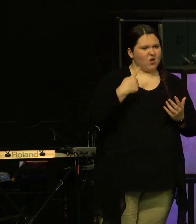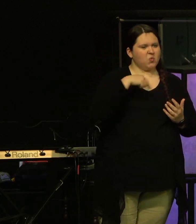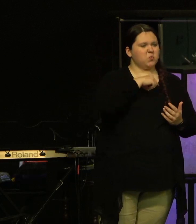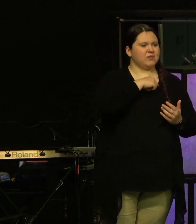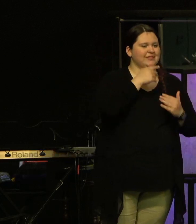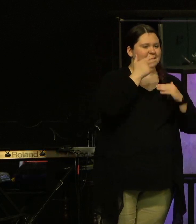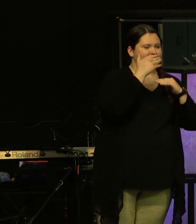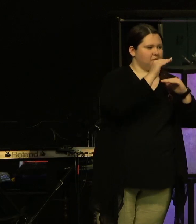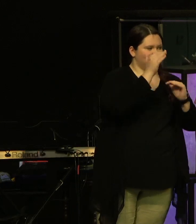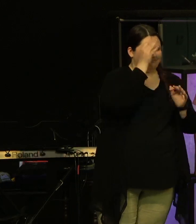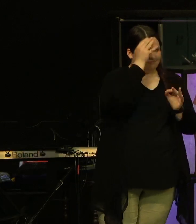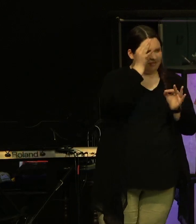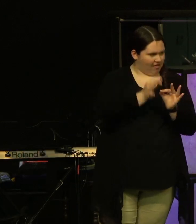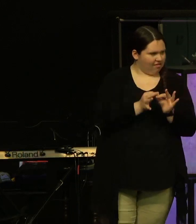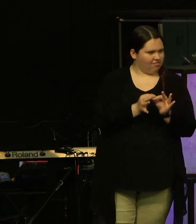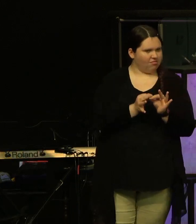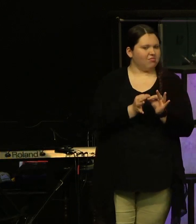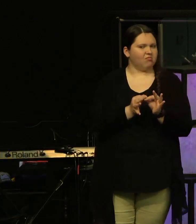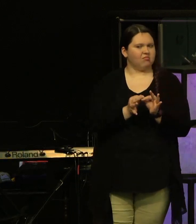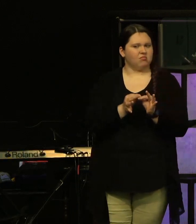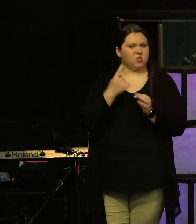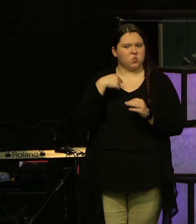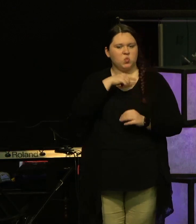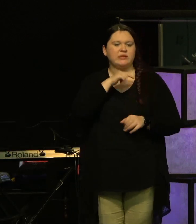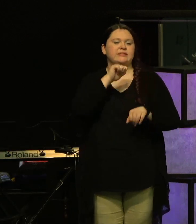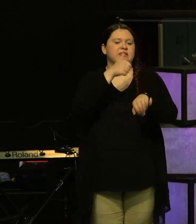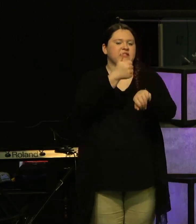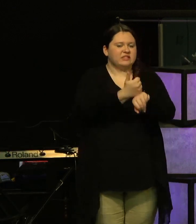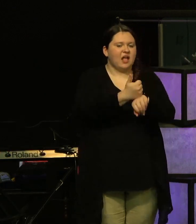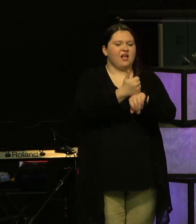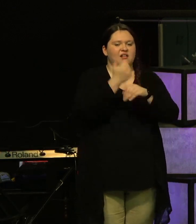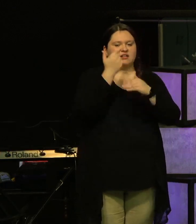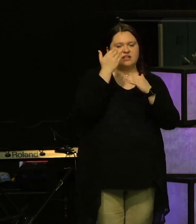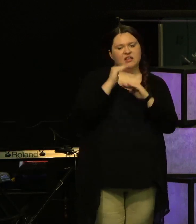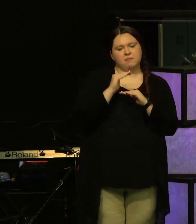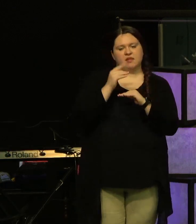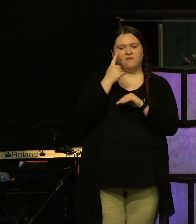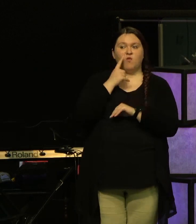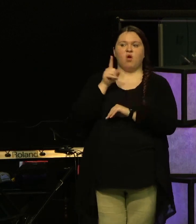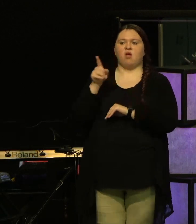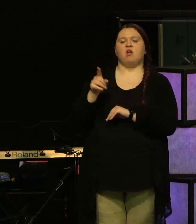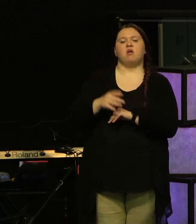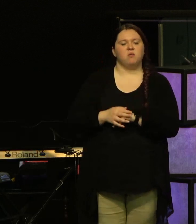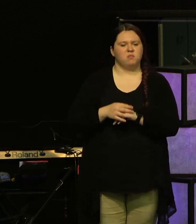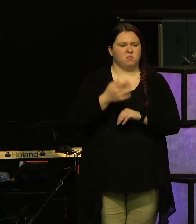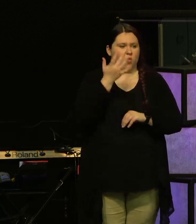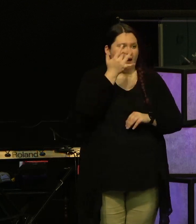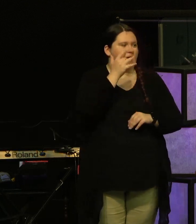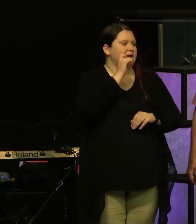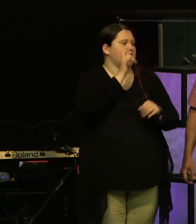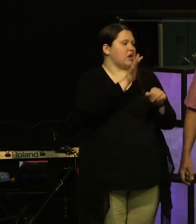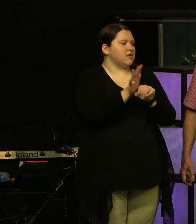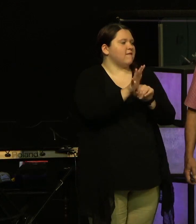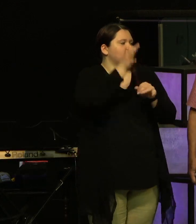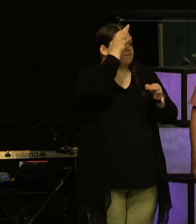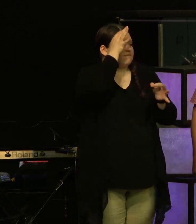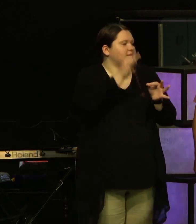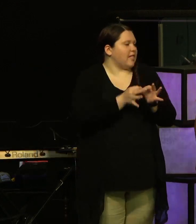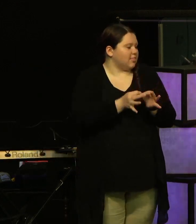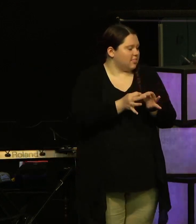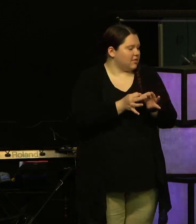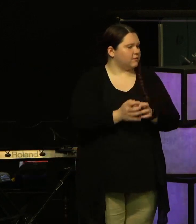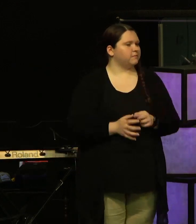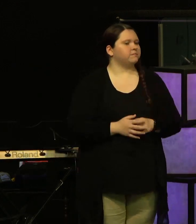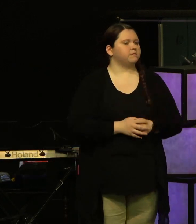faith. That's where the limits are. We put limits on what he can do by our lack of faith.